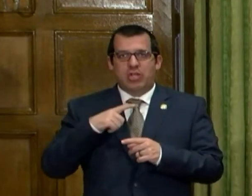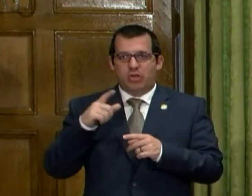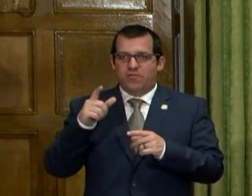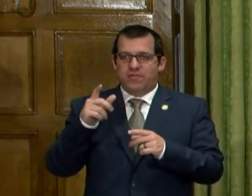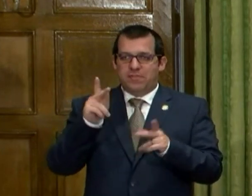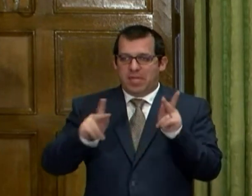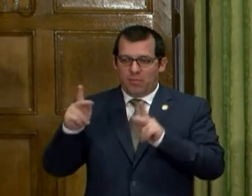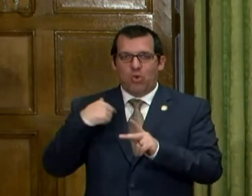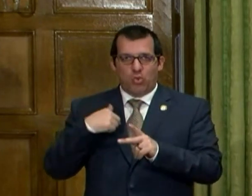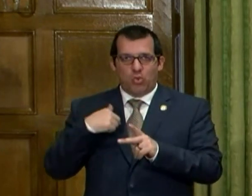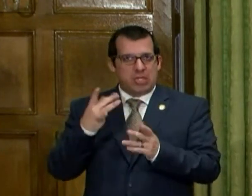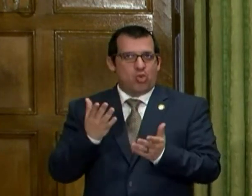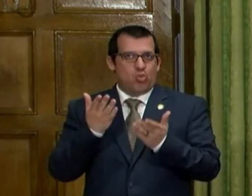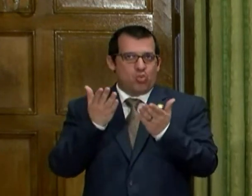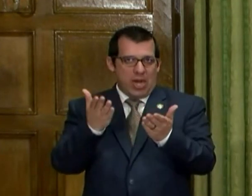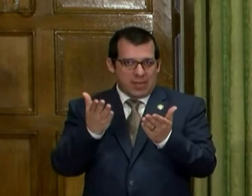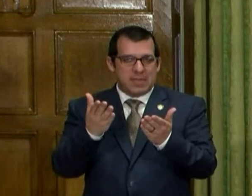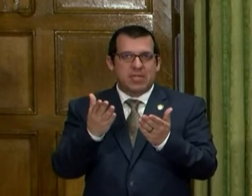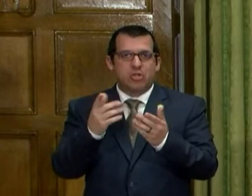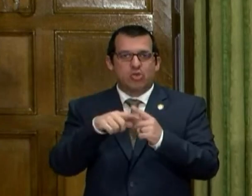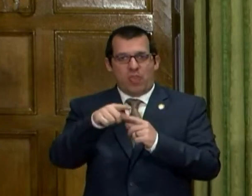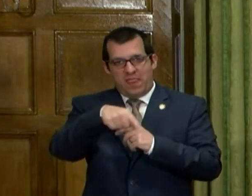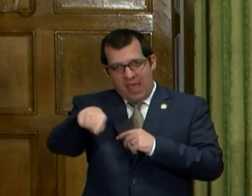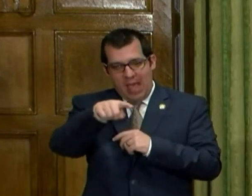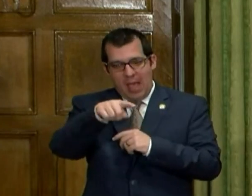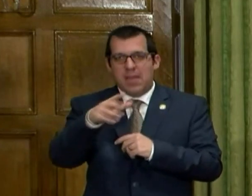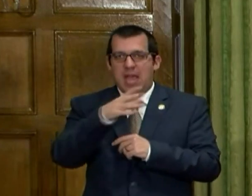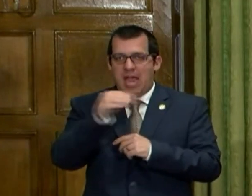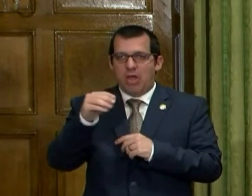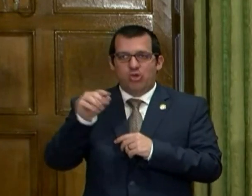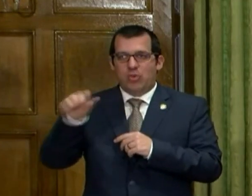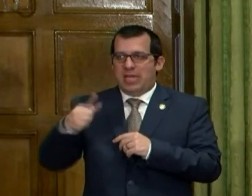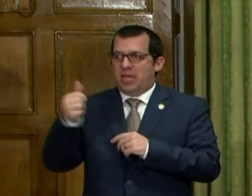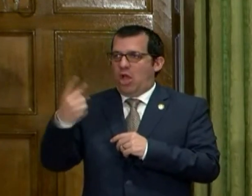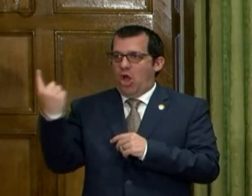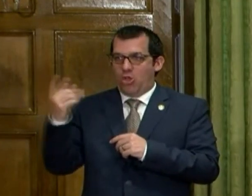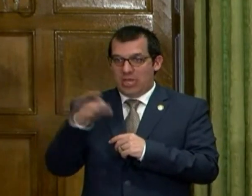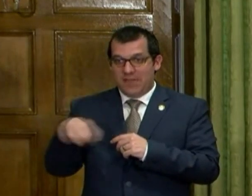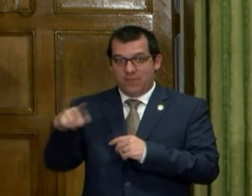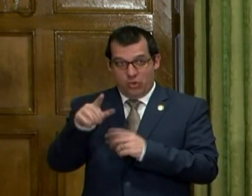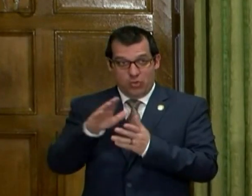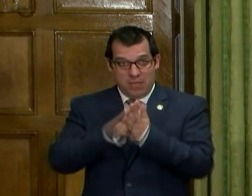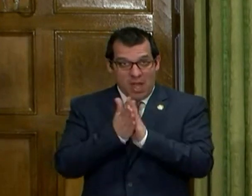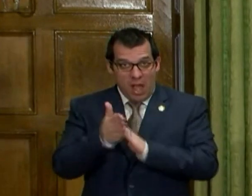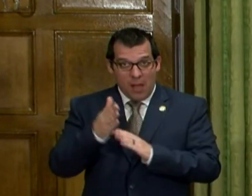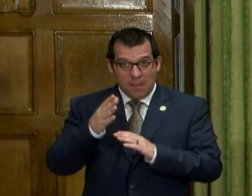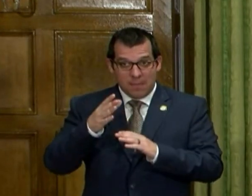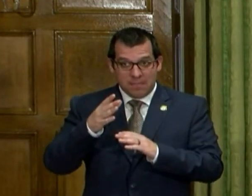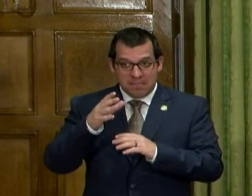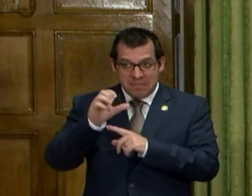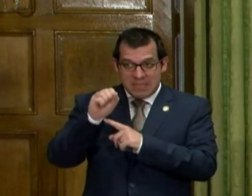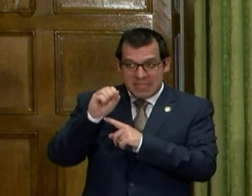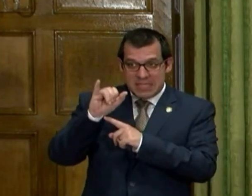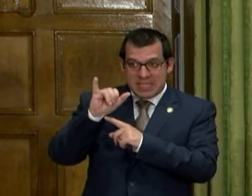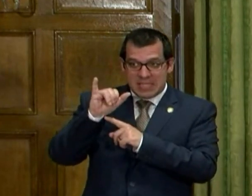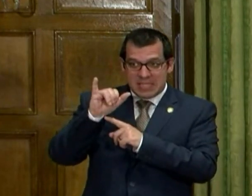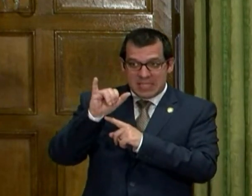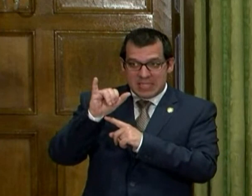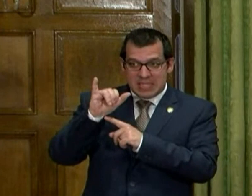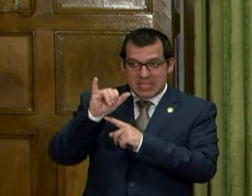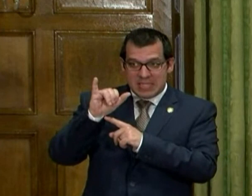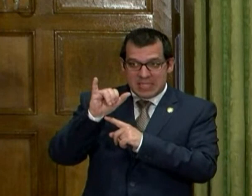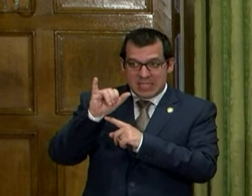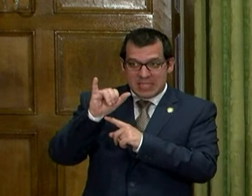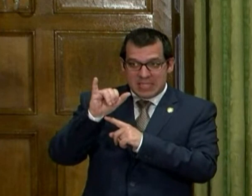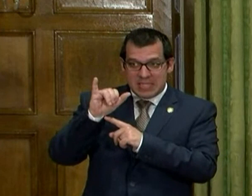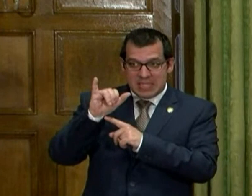However, we will recommend to them as well as to anyone else, if you develop symptoms,